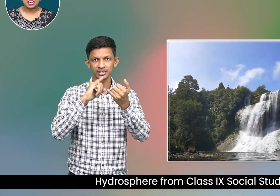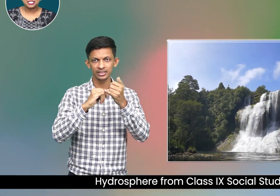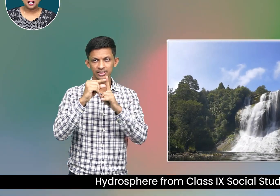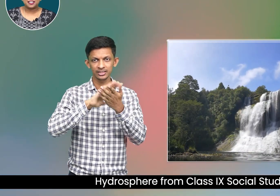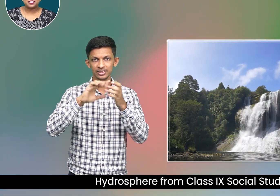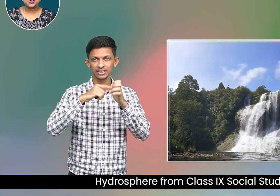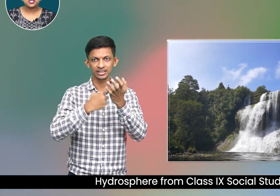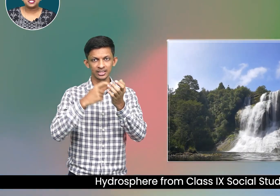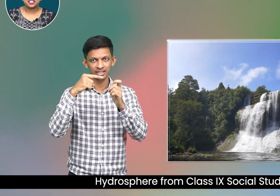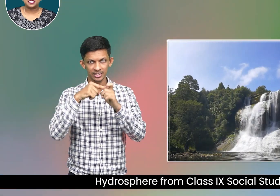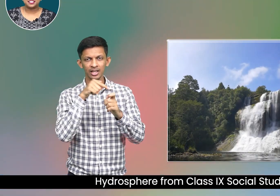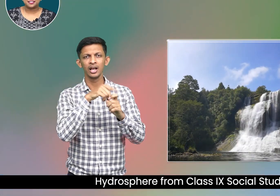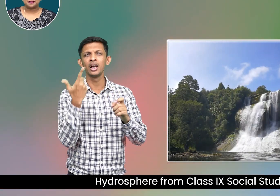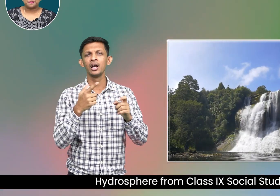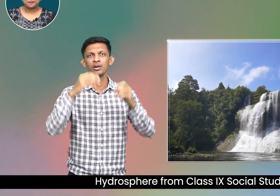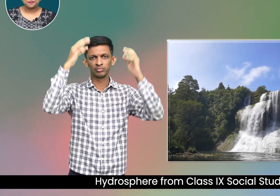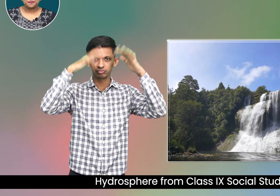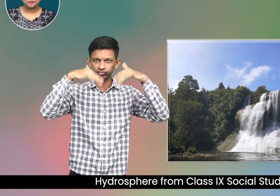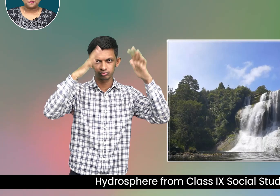from Class 9 Social Studies.